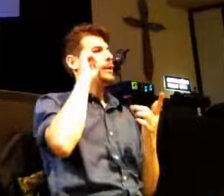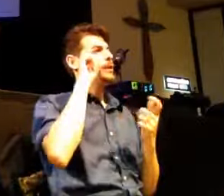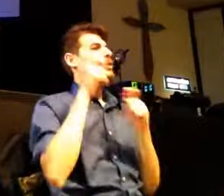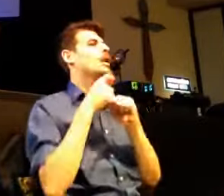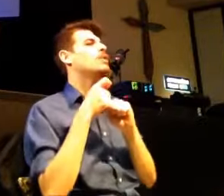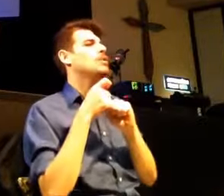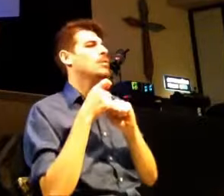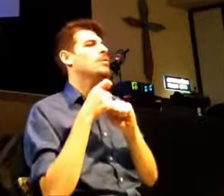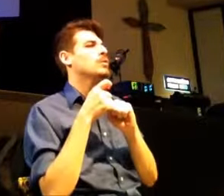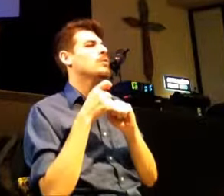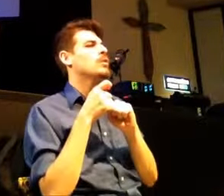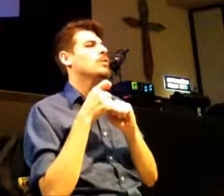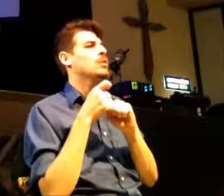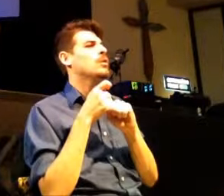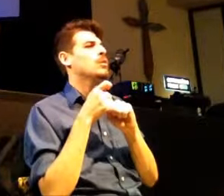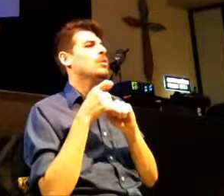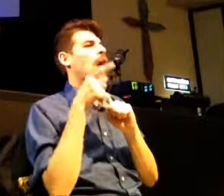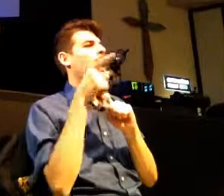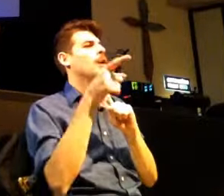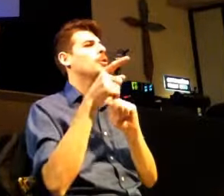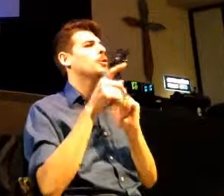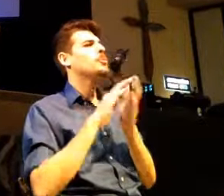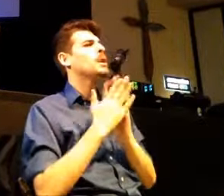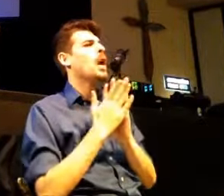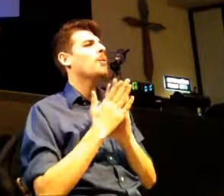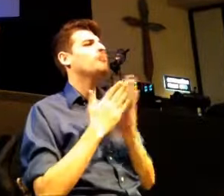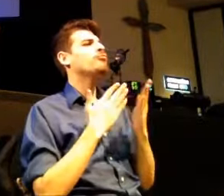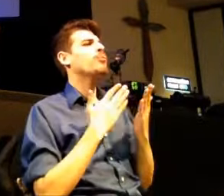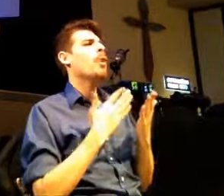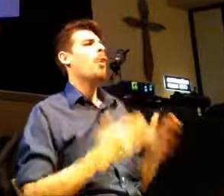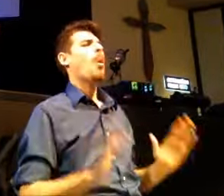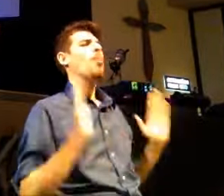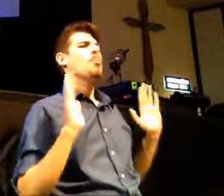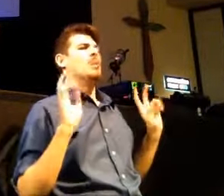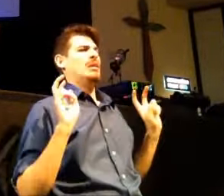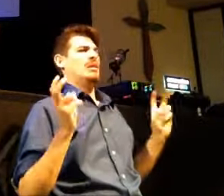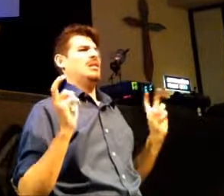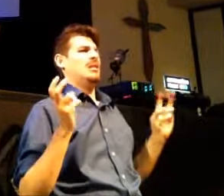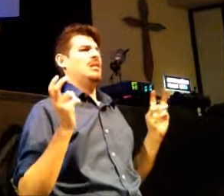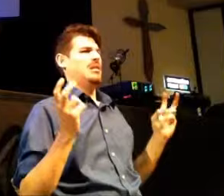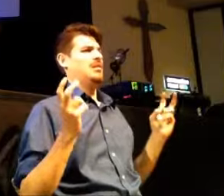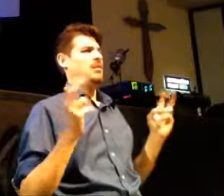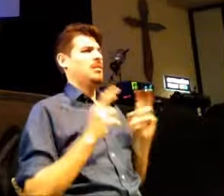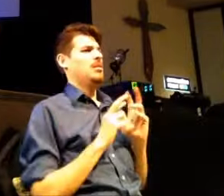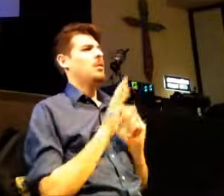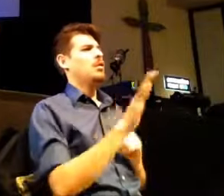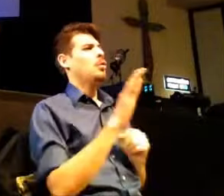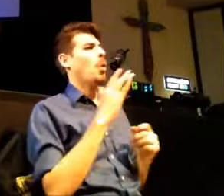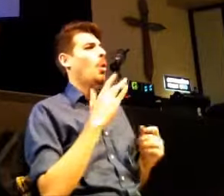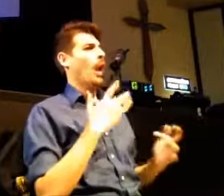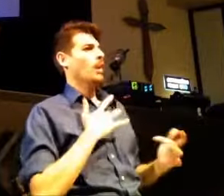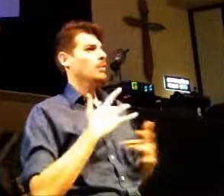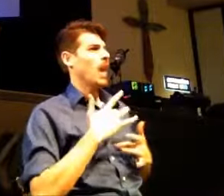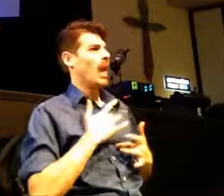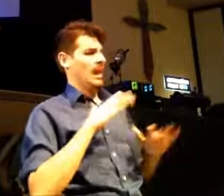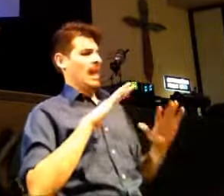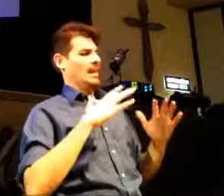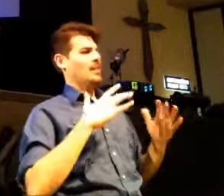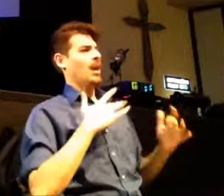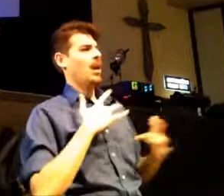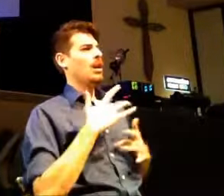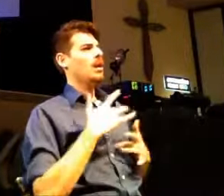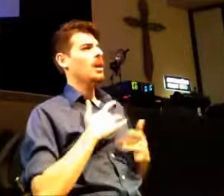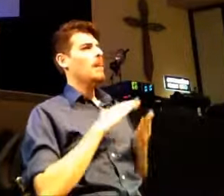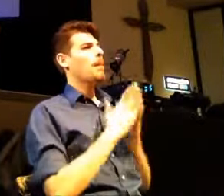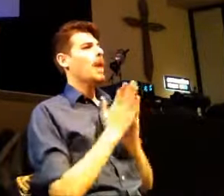actually open you up to the idea and the experience that your anxiety can actually be a